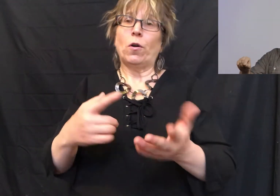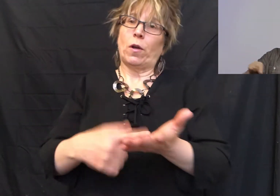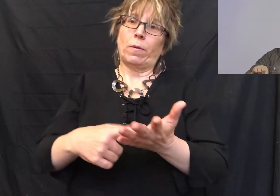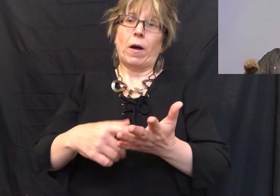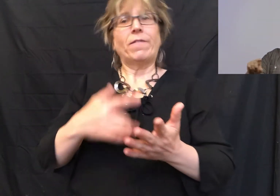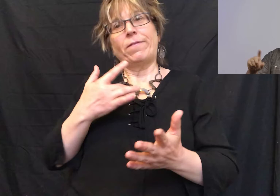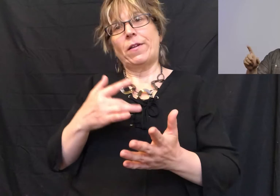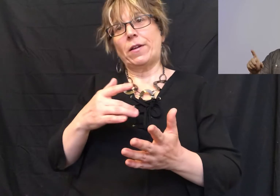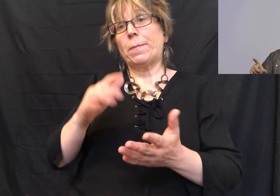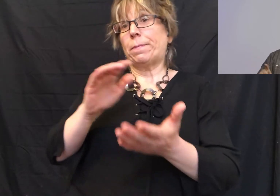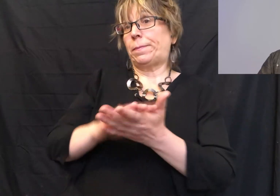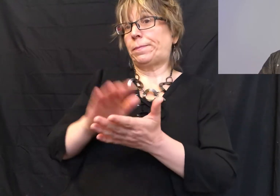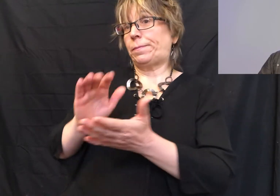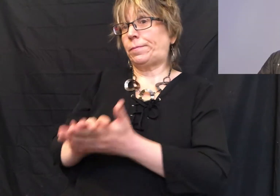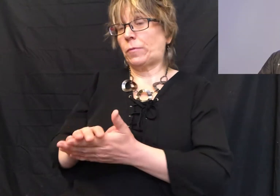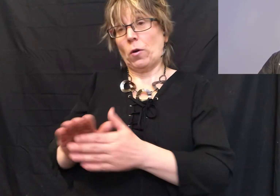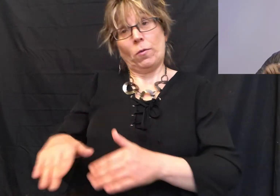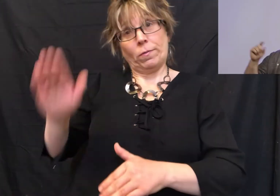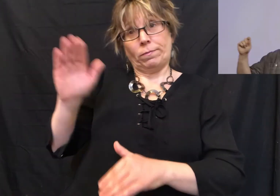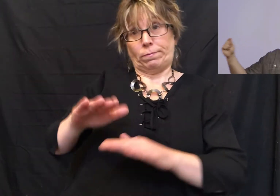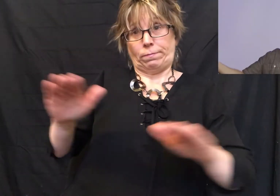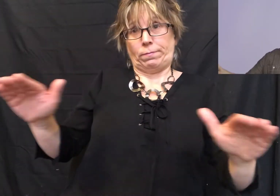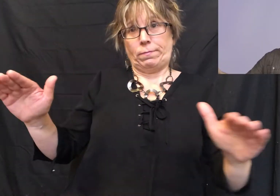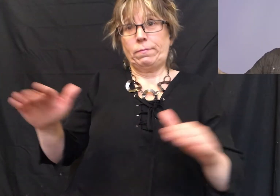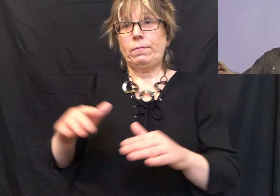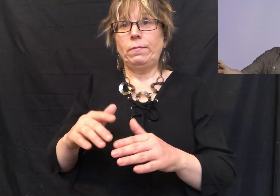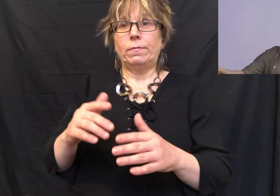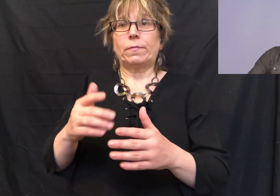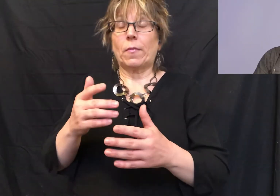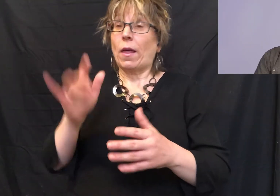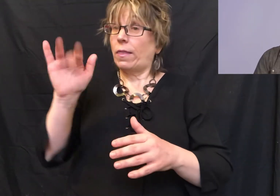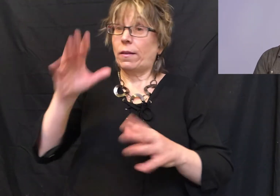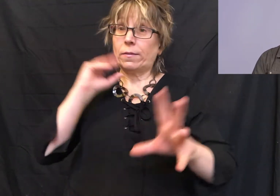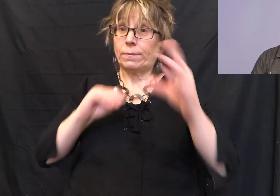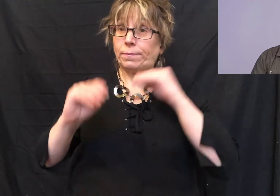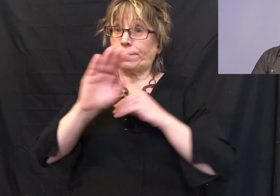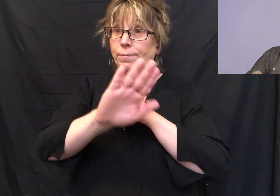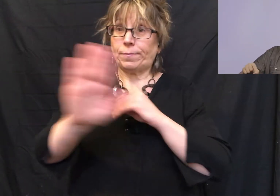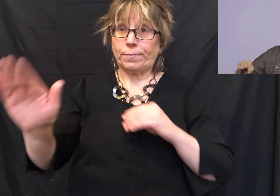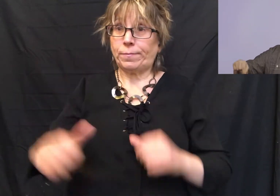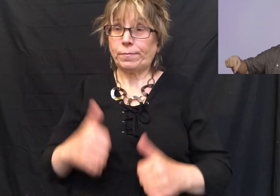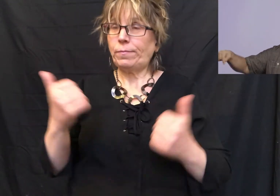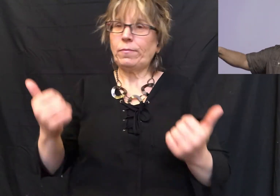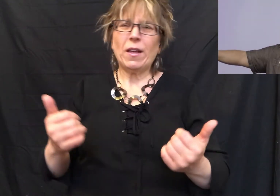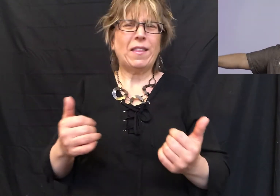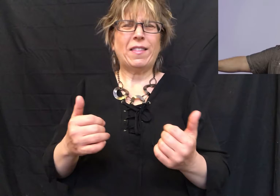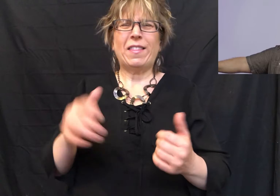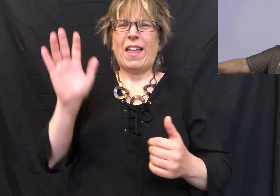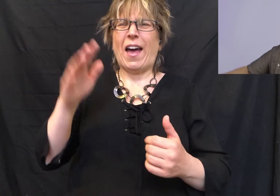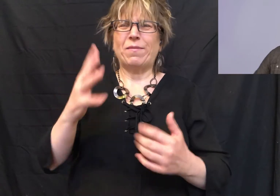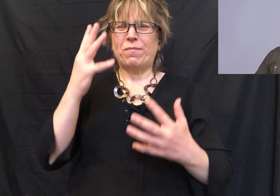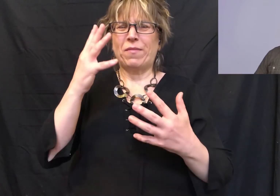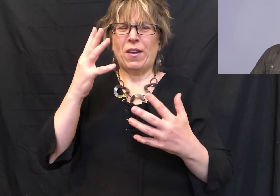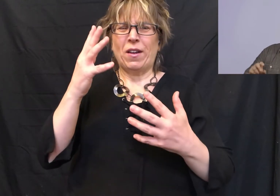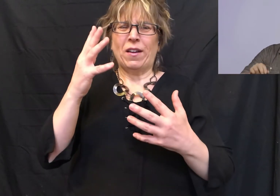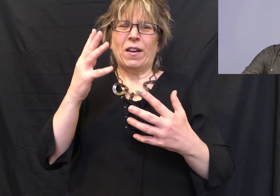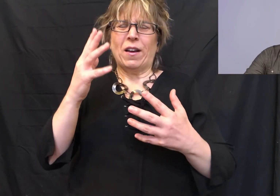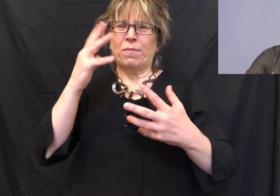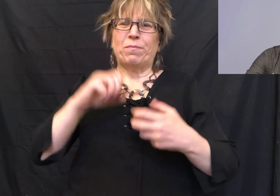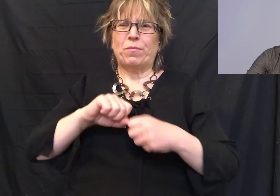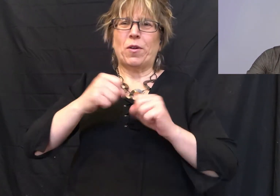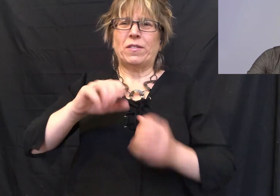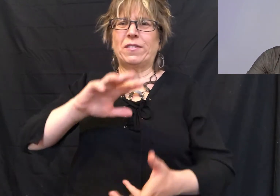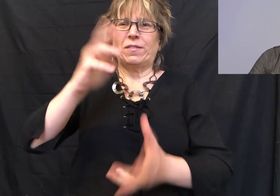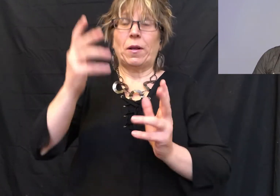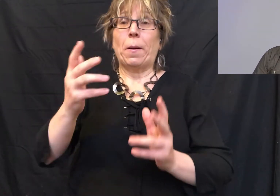in your marriage. I didn't want to talk about how you're feeling raising your kids. I didn't want to talk about some of the insecurities of your life. I didn't want to talk about really the brokenness from your past. You know why? Because they're